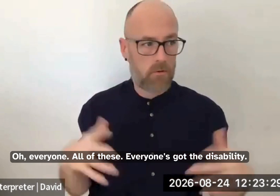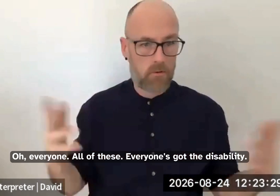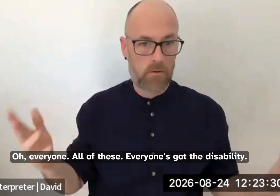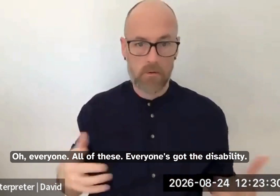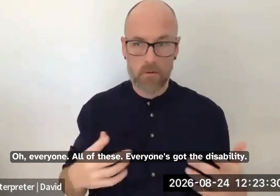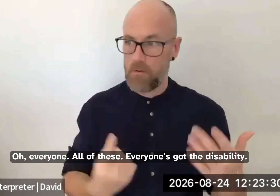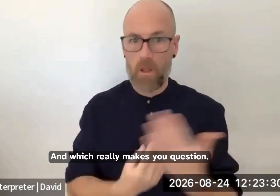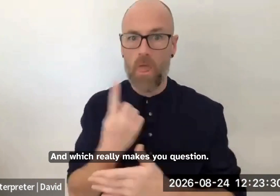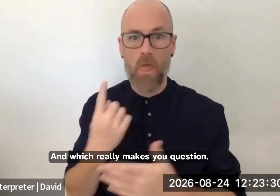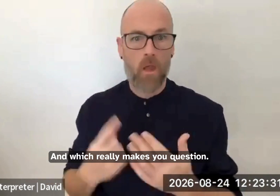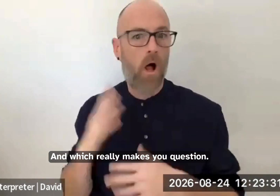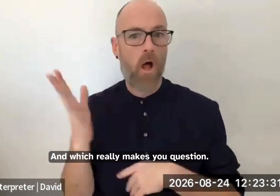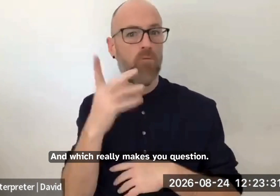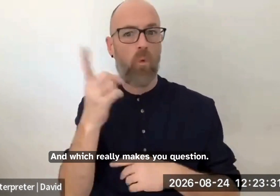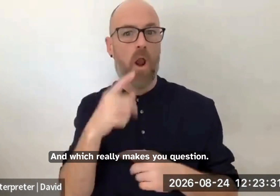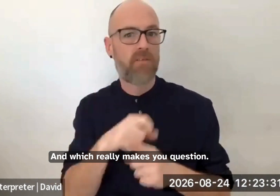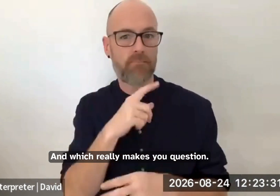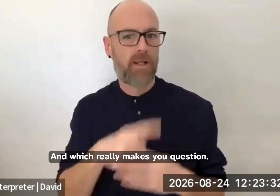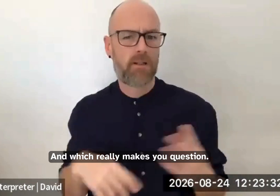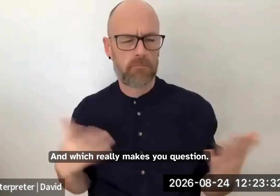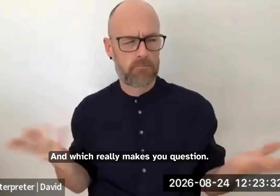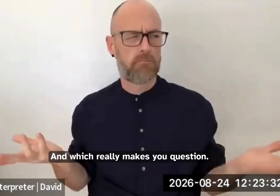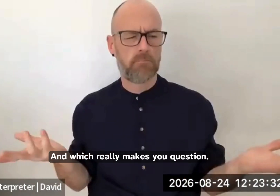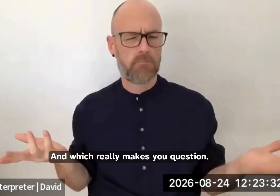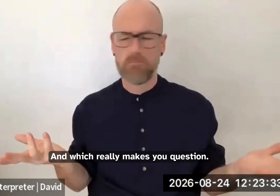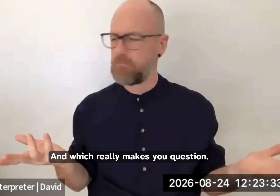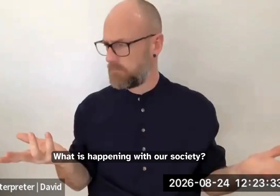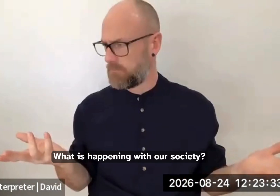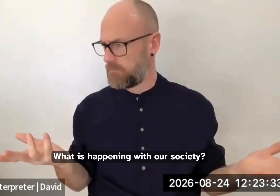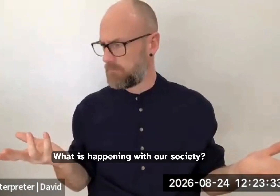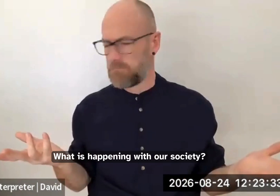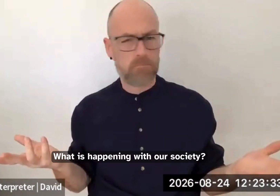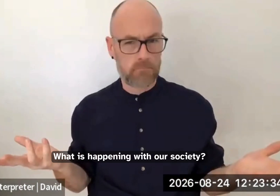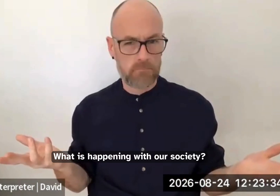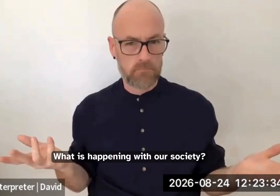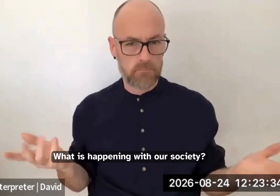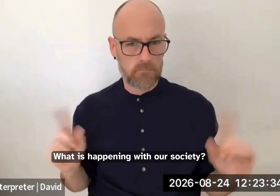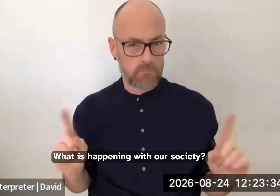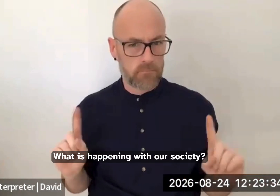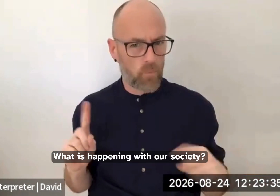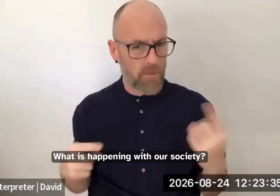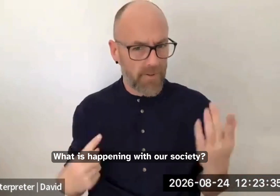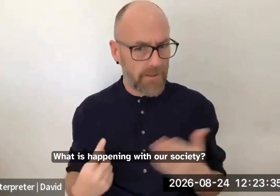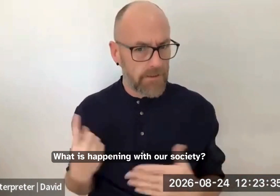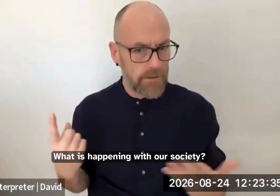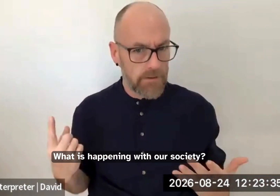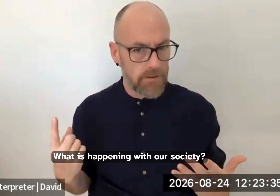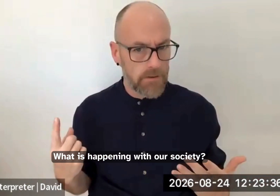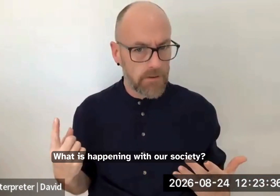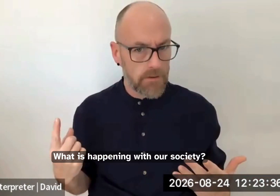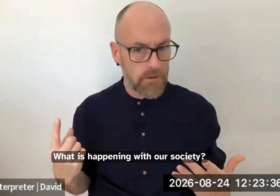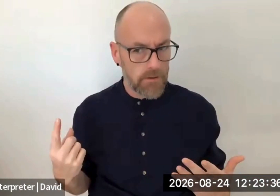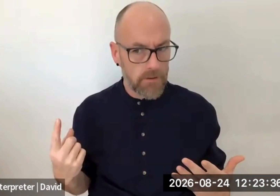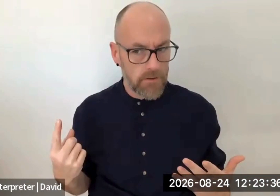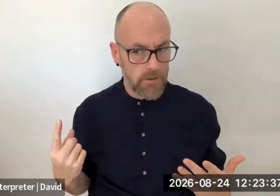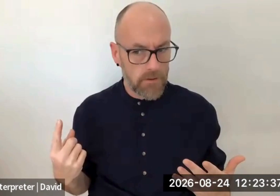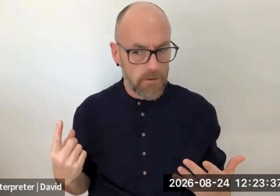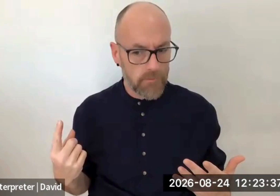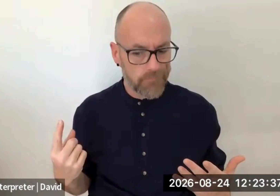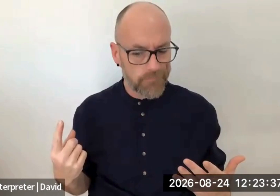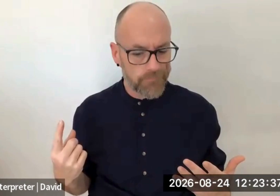everyone's got the disability, and which really makes you question what is happening with our